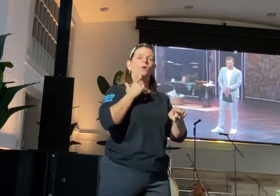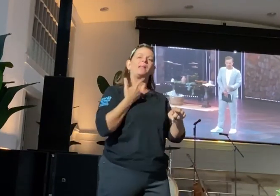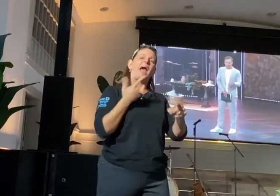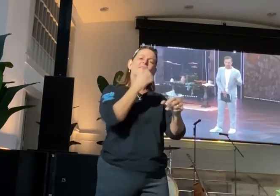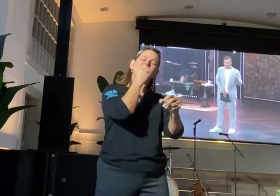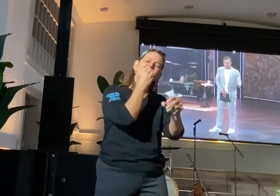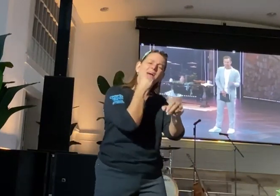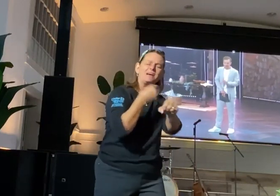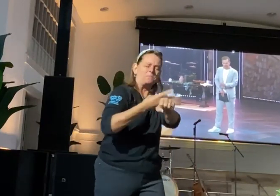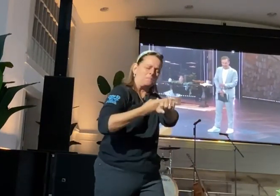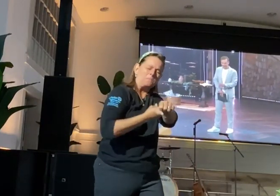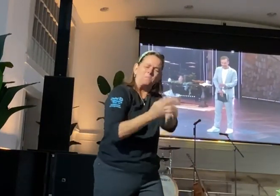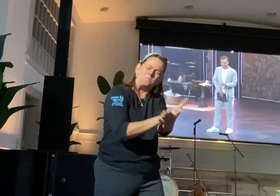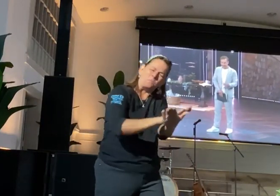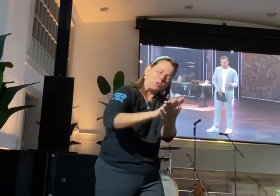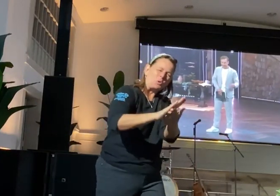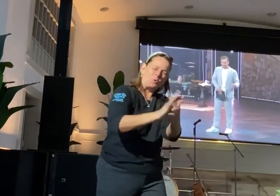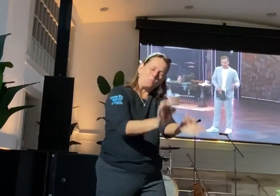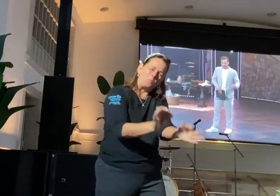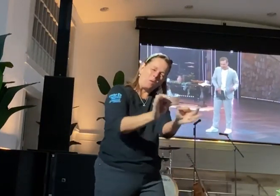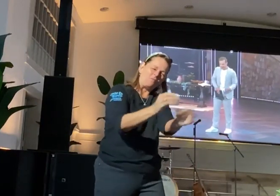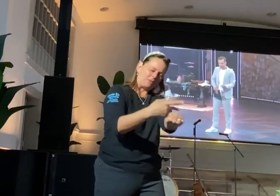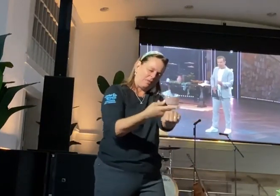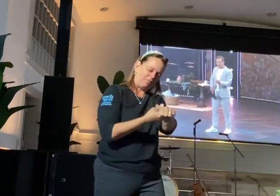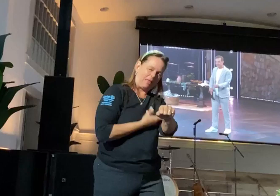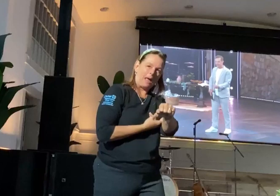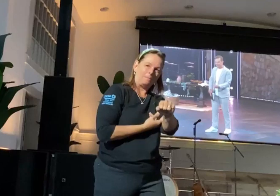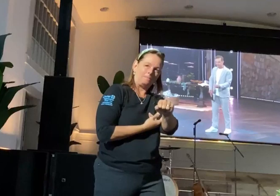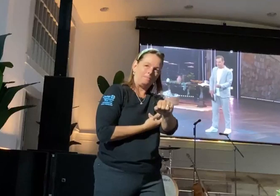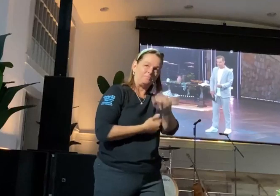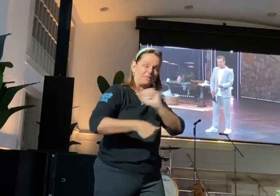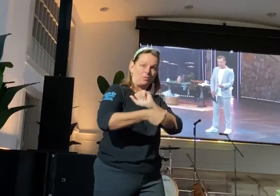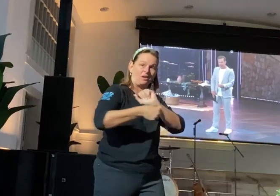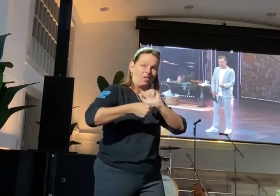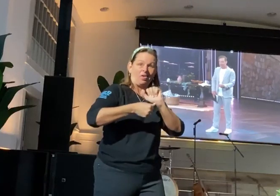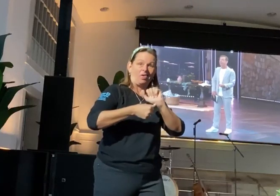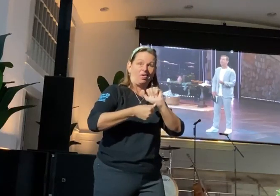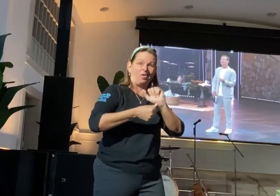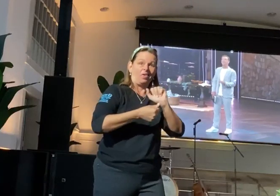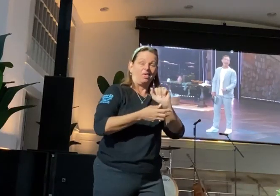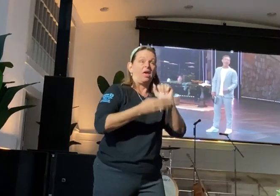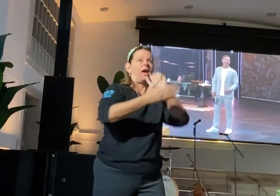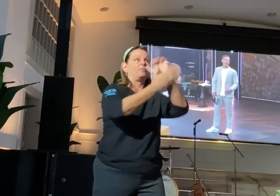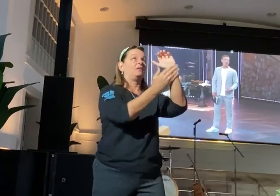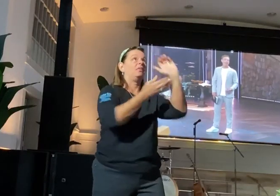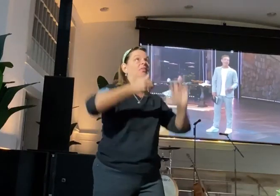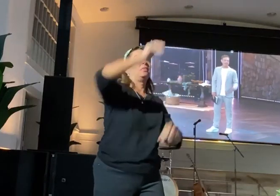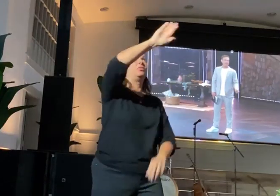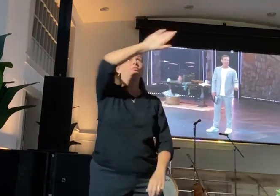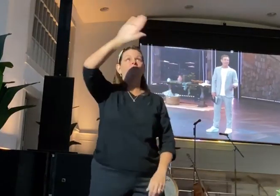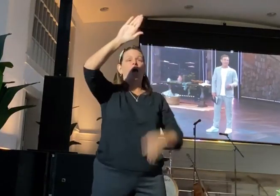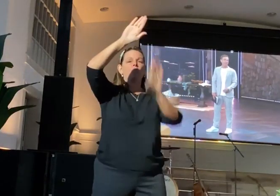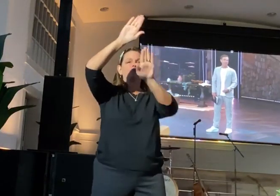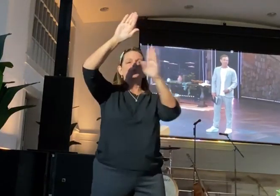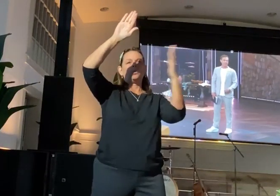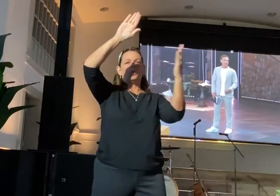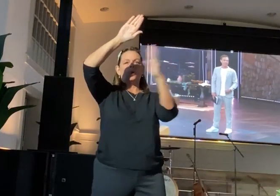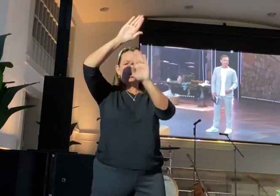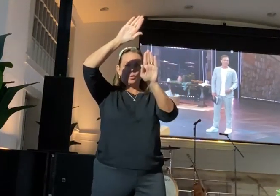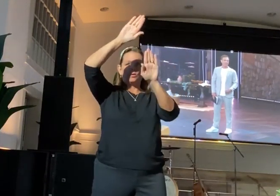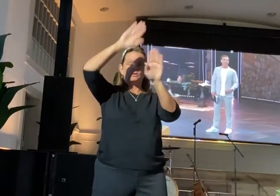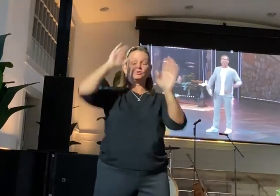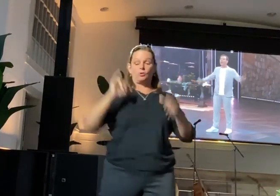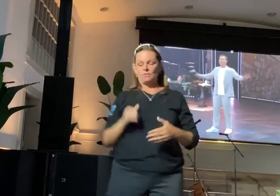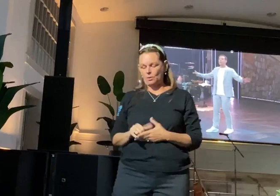John's timeline, it was this day, this Sunday Jesus entered Jerusalem, that was exactly the 10th day of the first